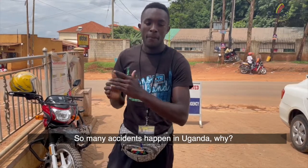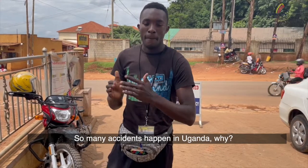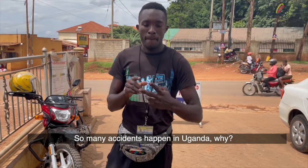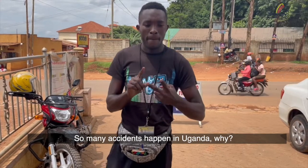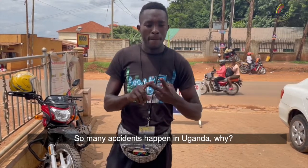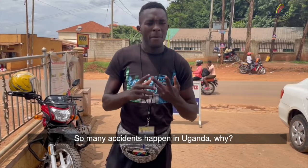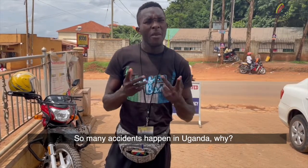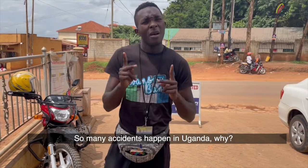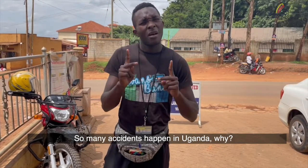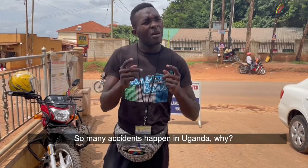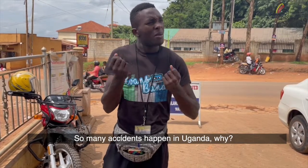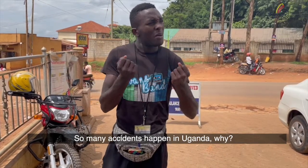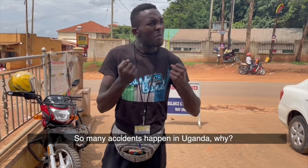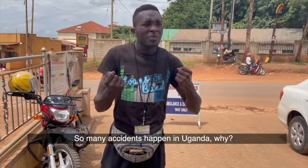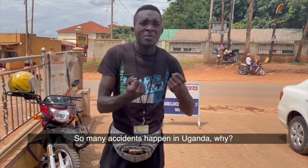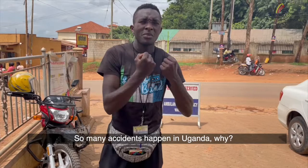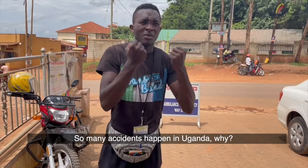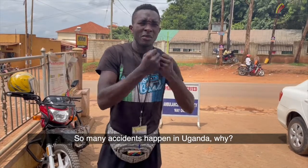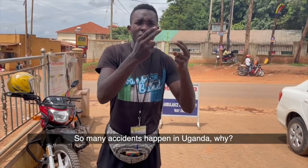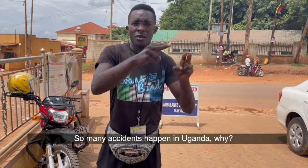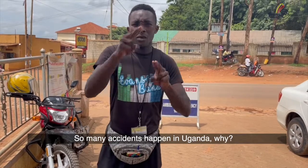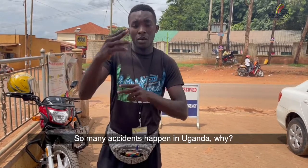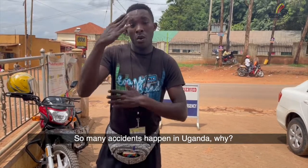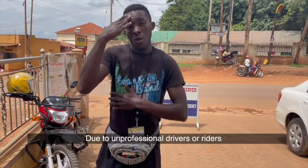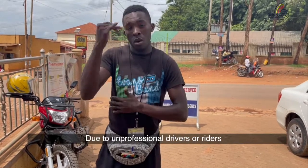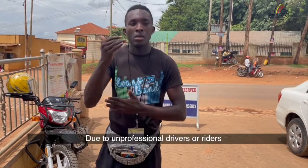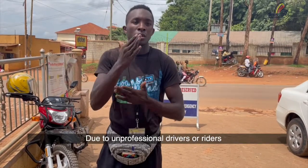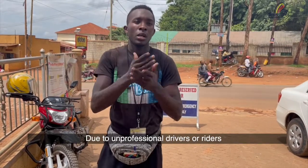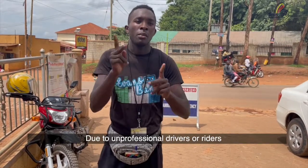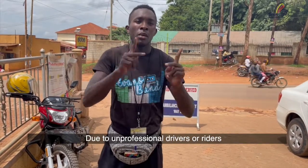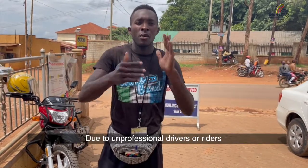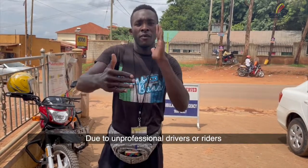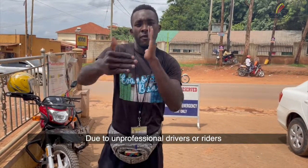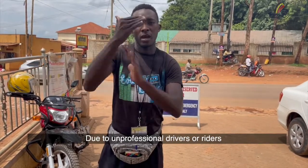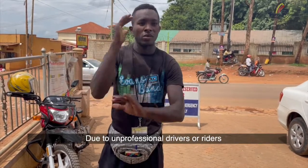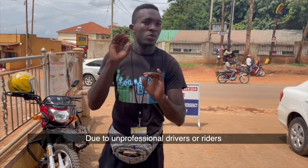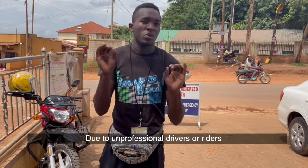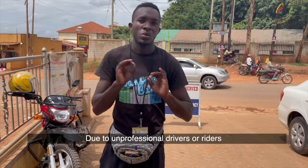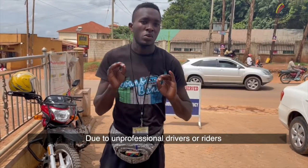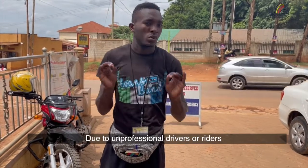So many accidents do happen in Uganda. Why? Due to unprofessional drivers or riders.